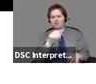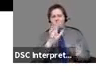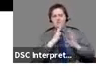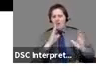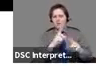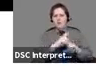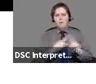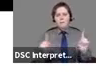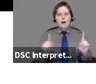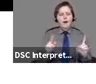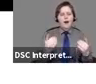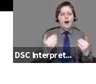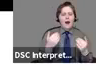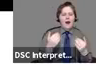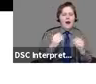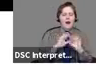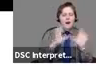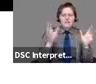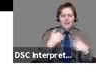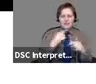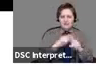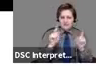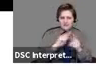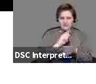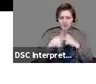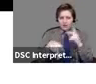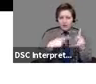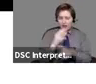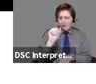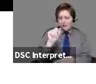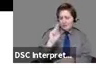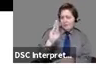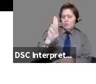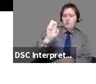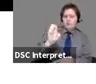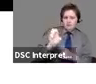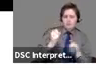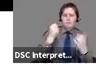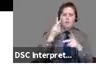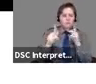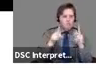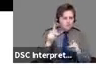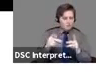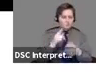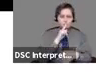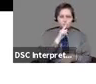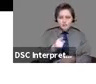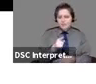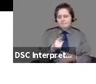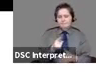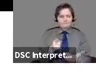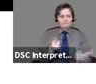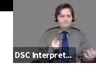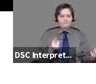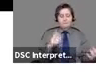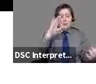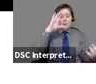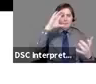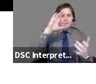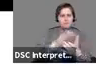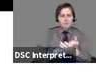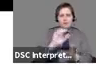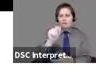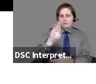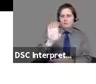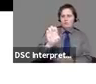But there are obviously different forms of abuse, and many people, quite frankly, believe that